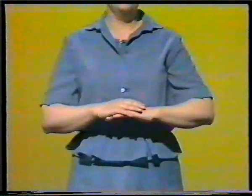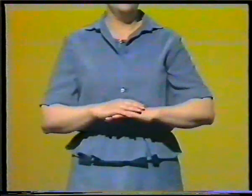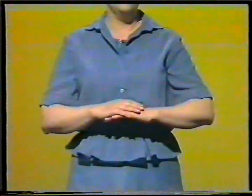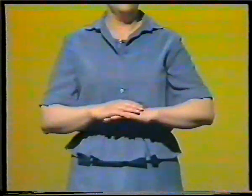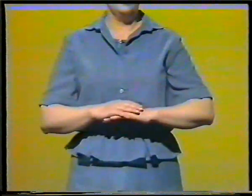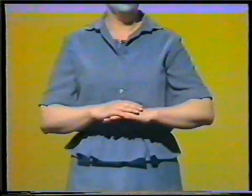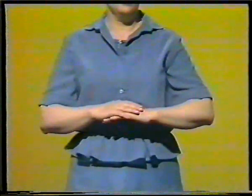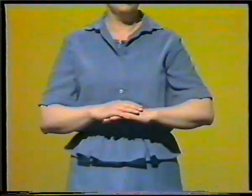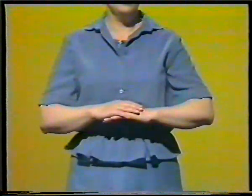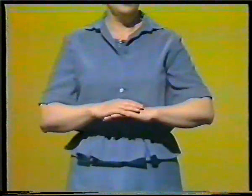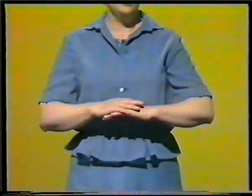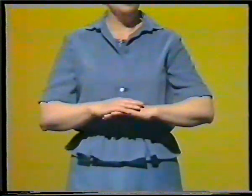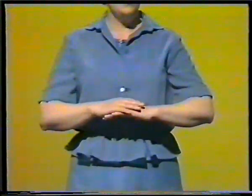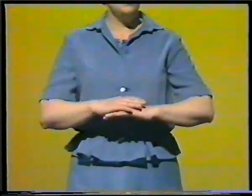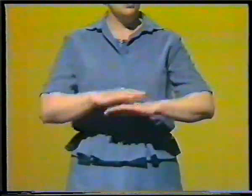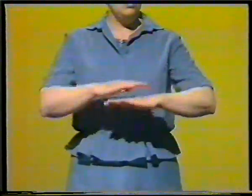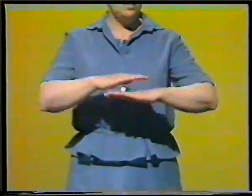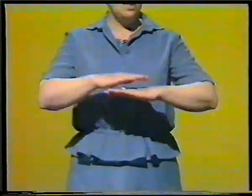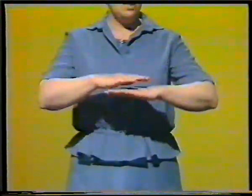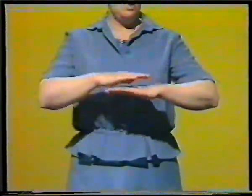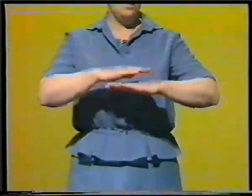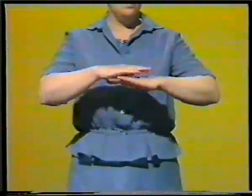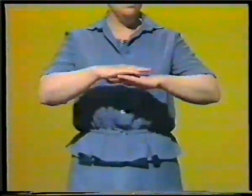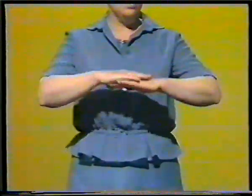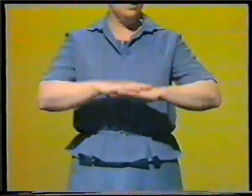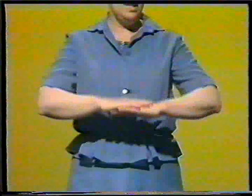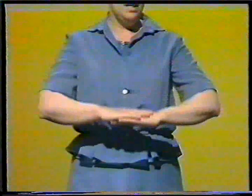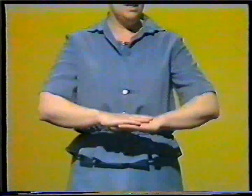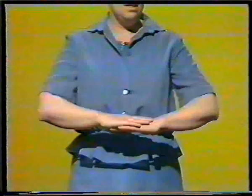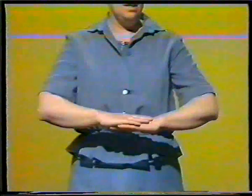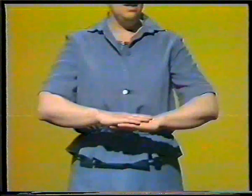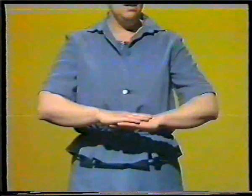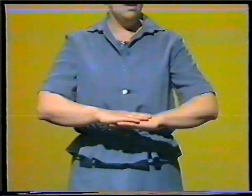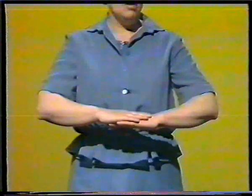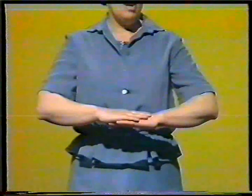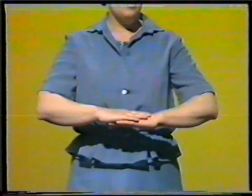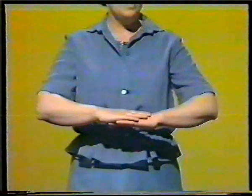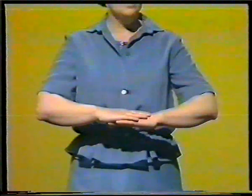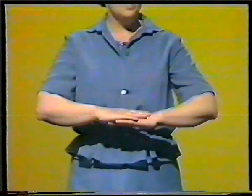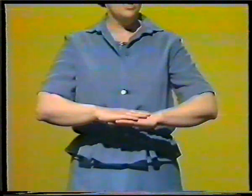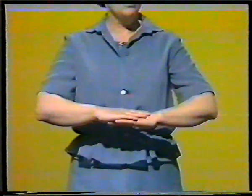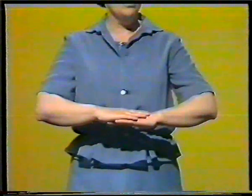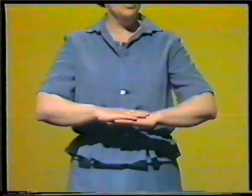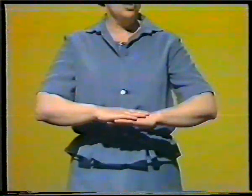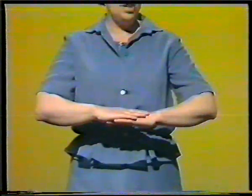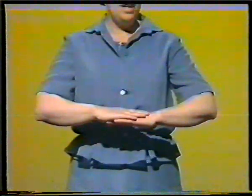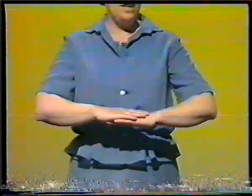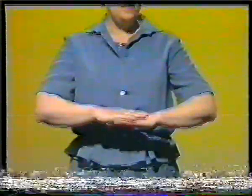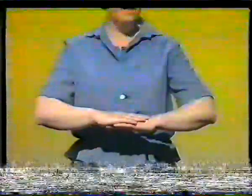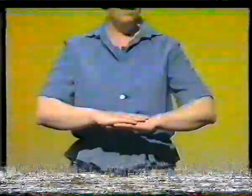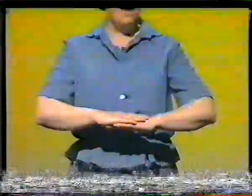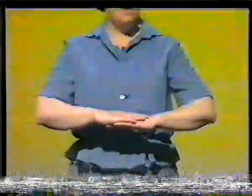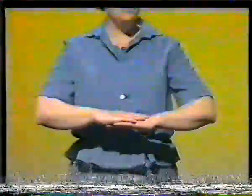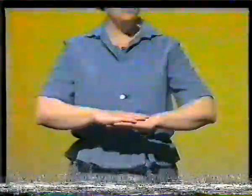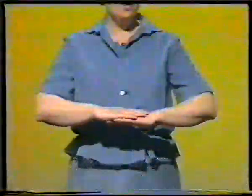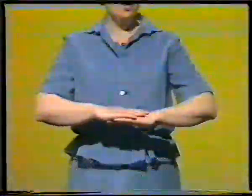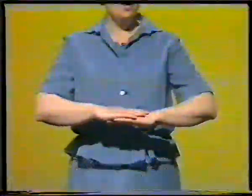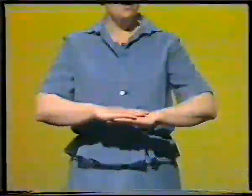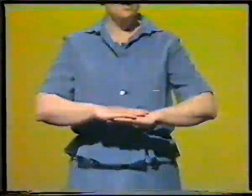teaching the handicapped, it's better to use this sign to sit, to represent the actual chair and the verb.